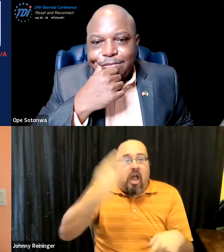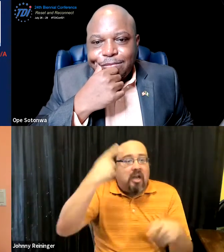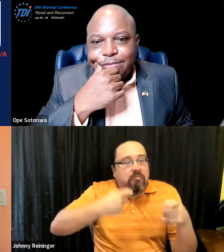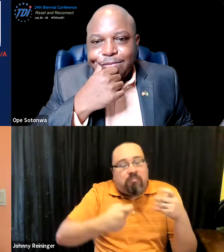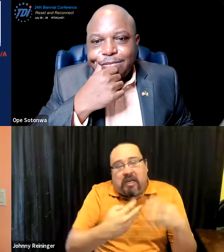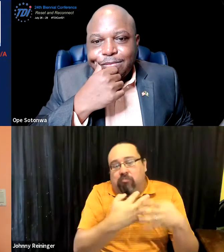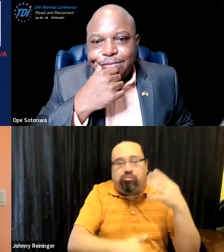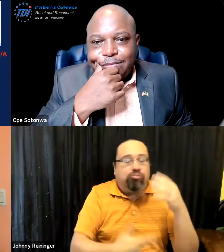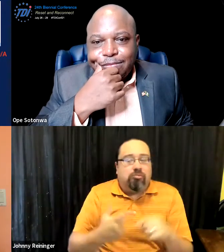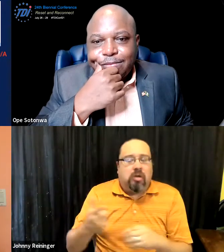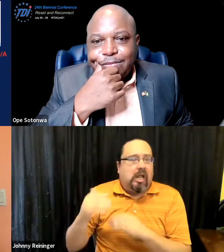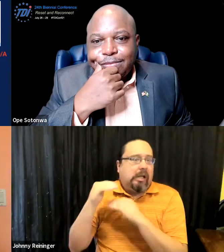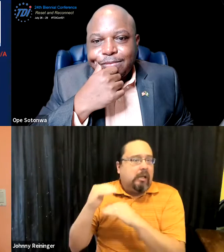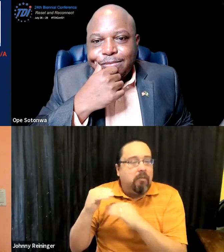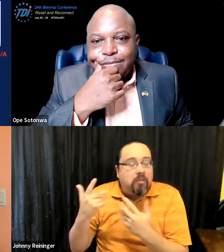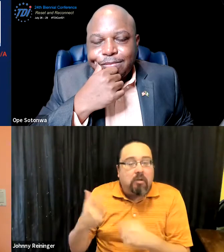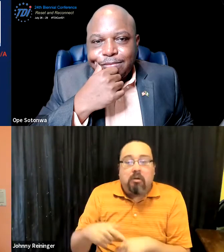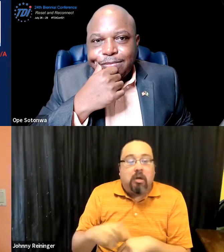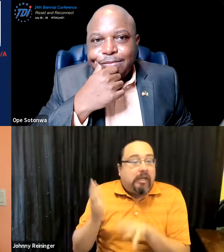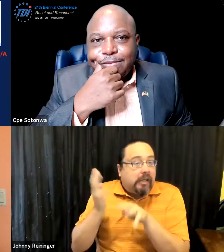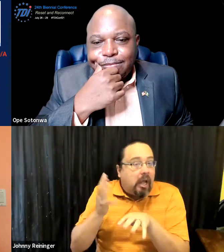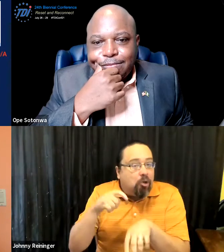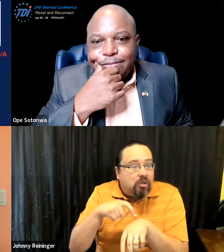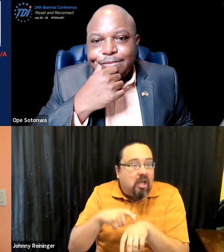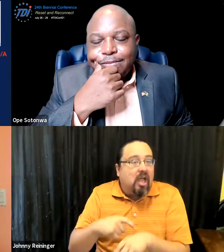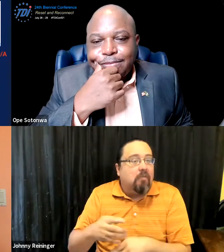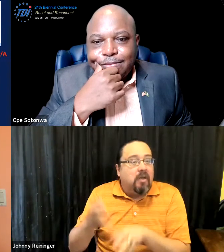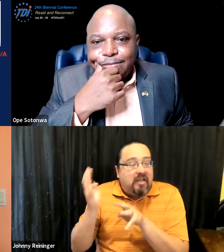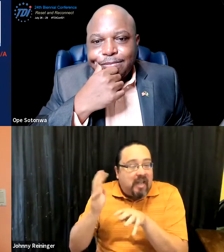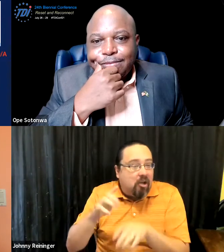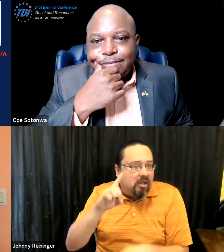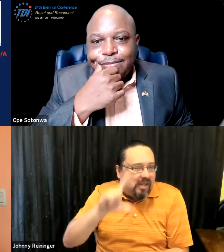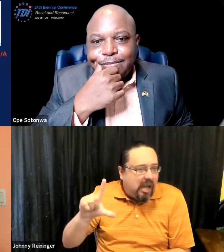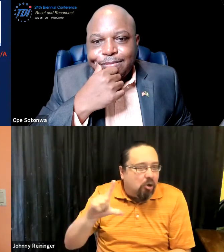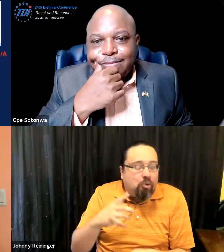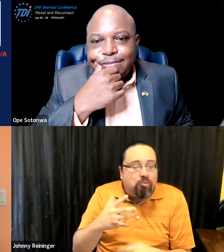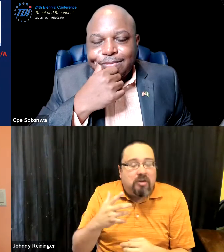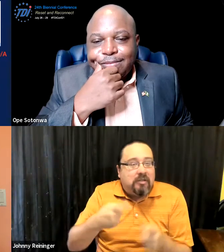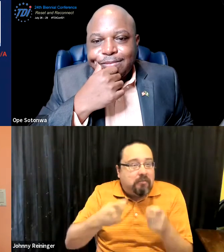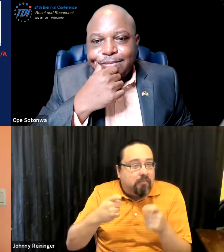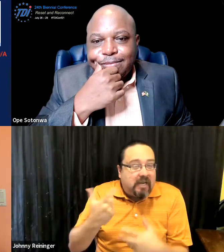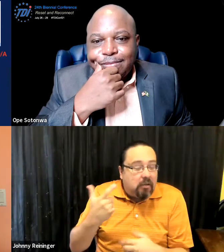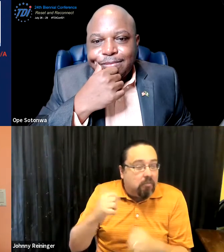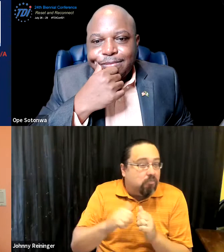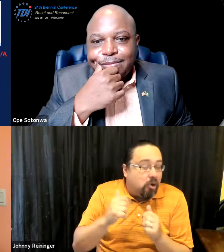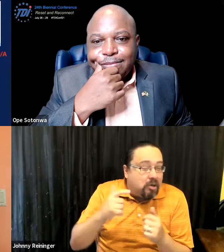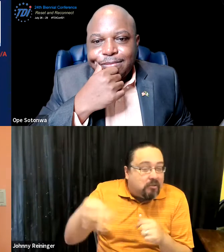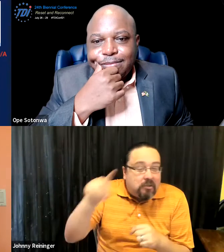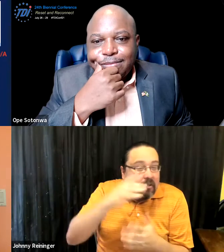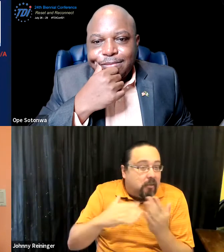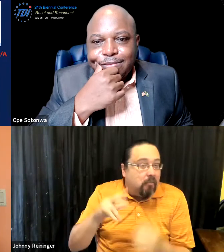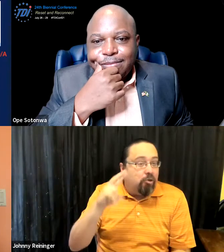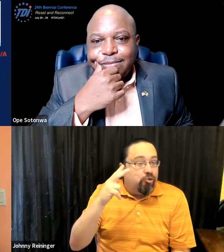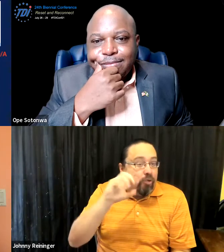lot of options that they have. They have high speed internet, but we're limited here. So the download time is really bad.